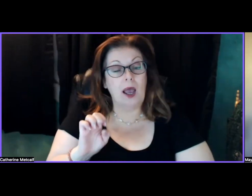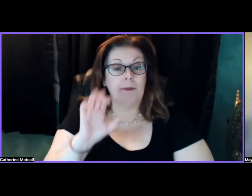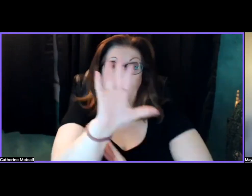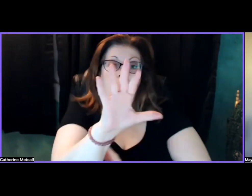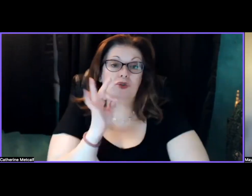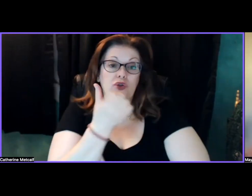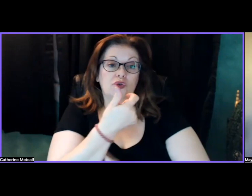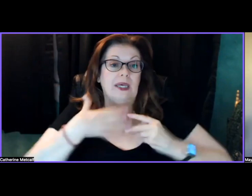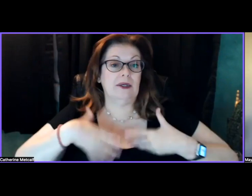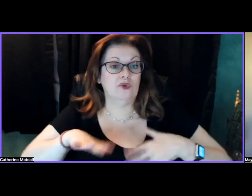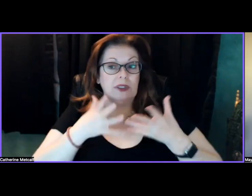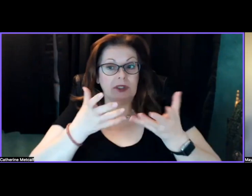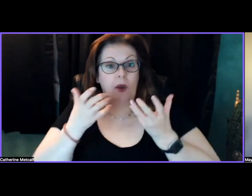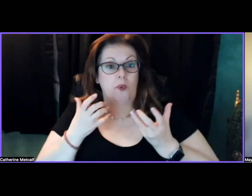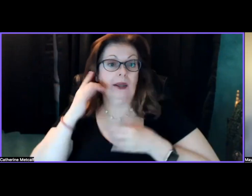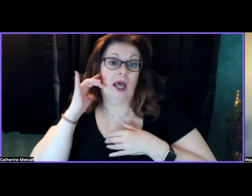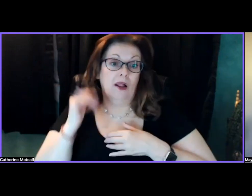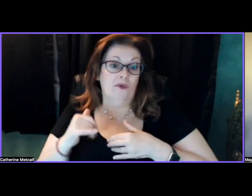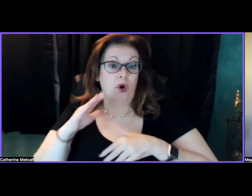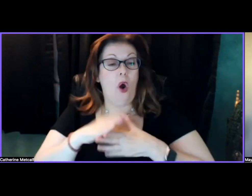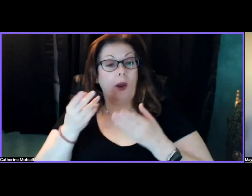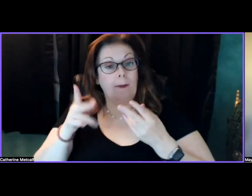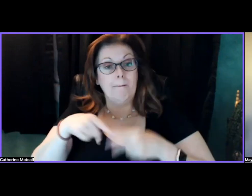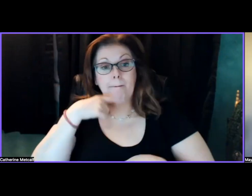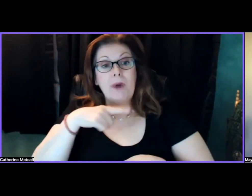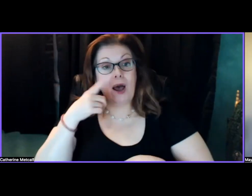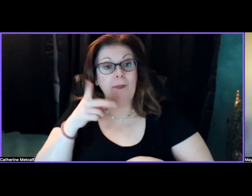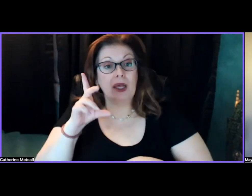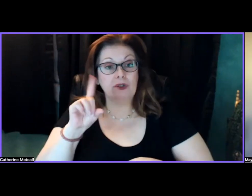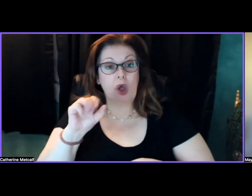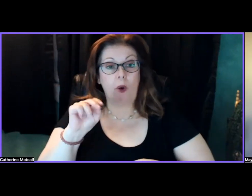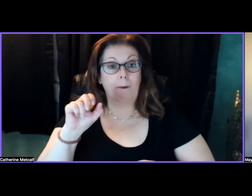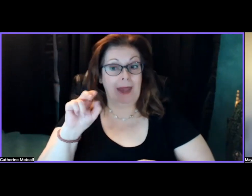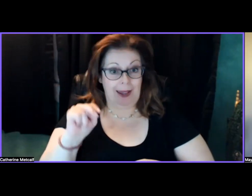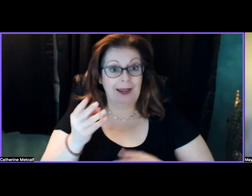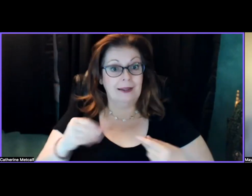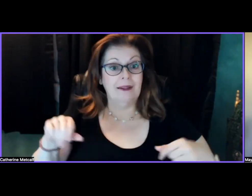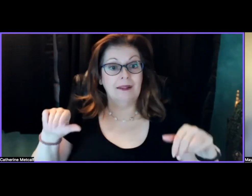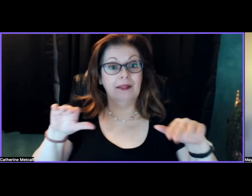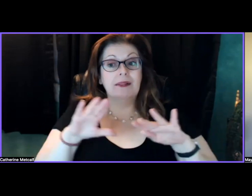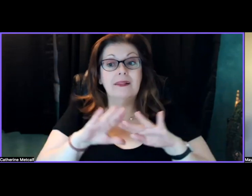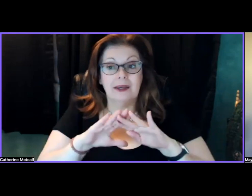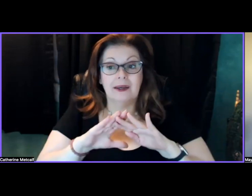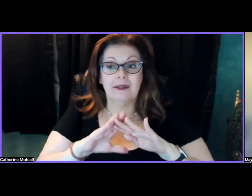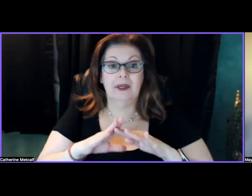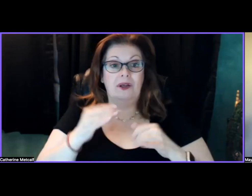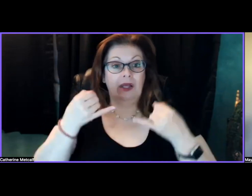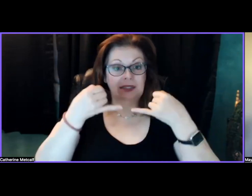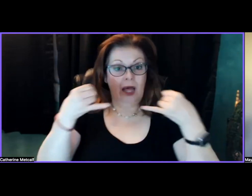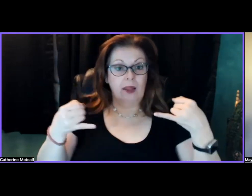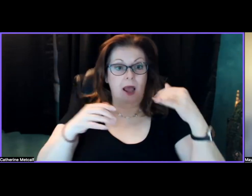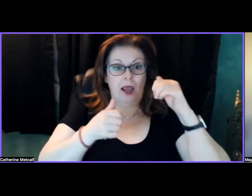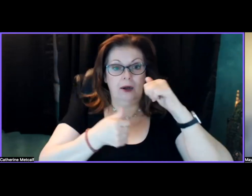met California on a public domain. Desire is a logic. There's a corner of my womb in someone's browser history. There's a byline beneath my arms I can't